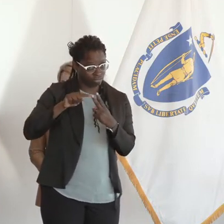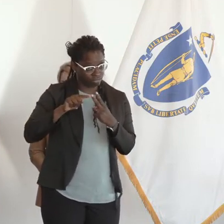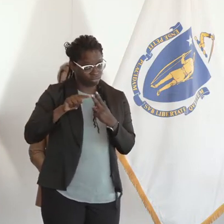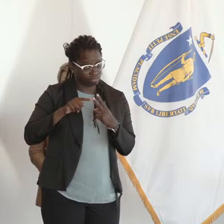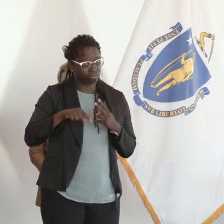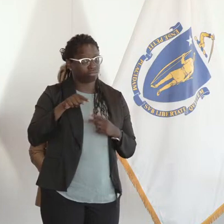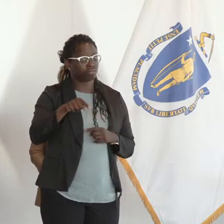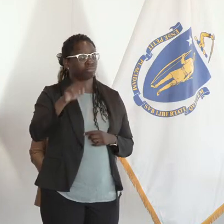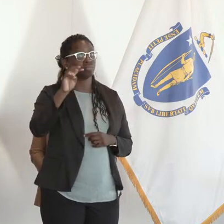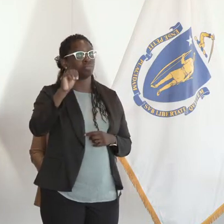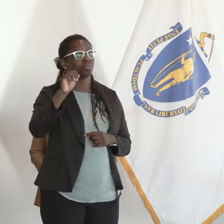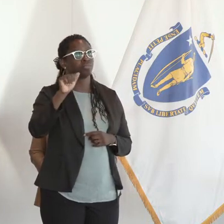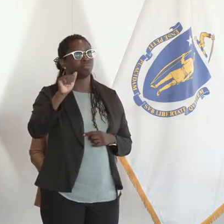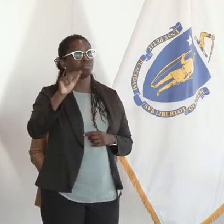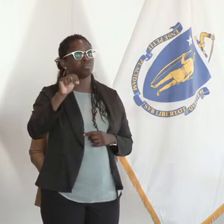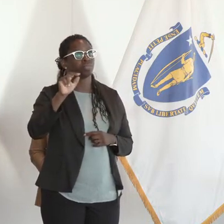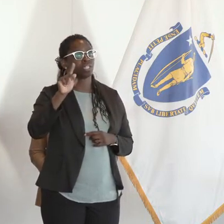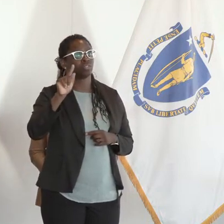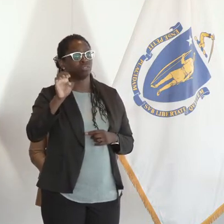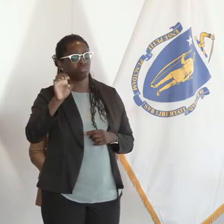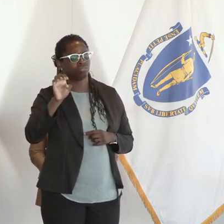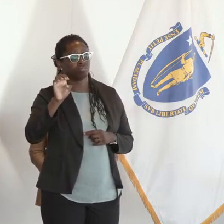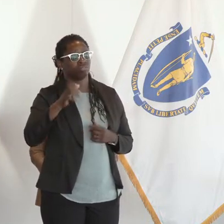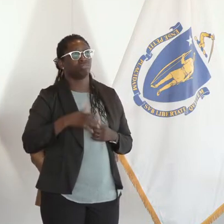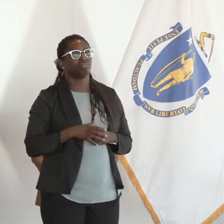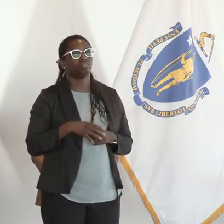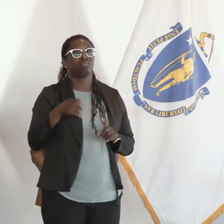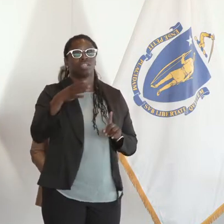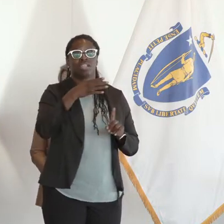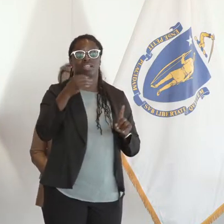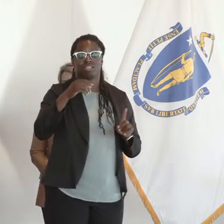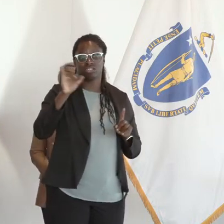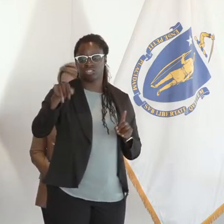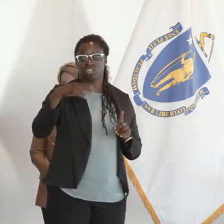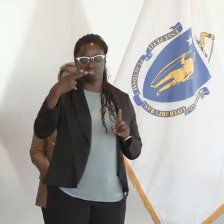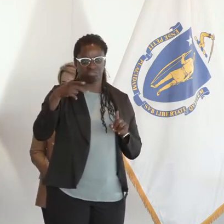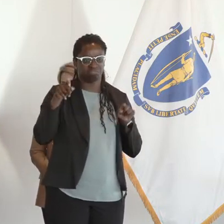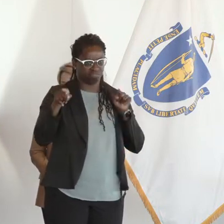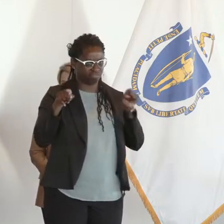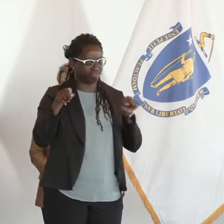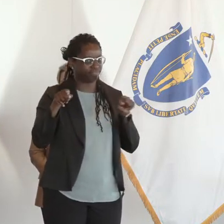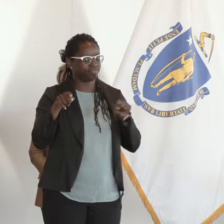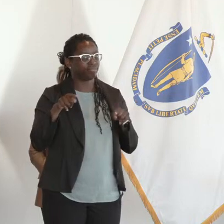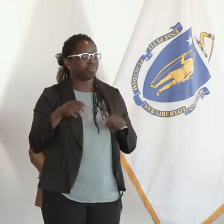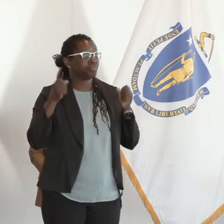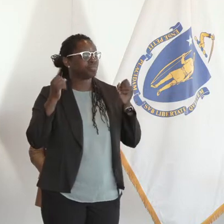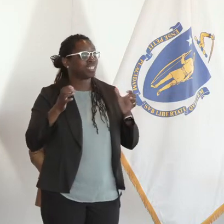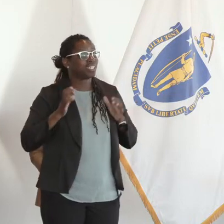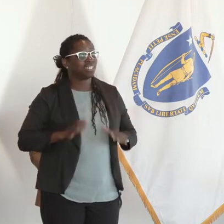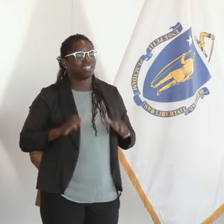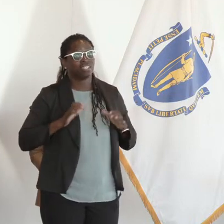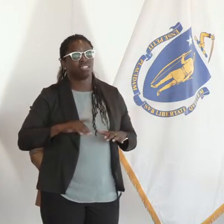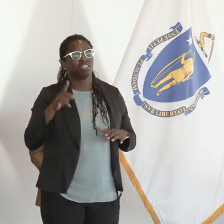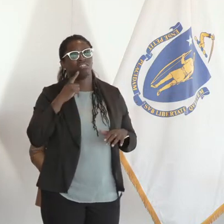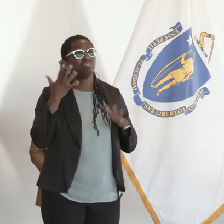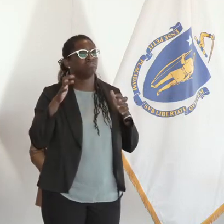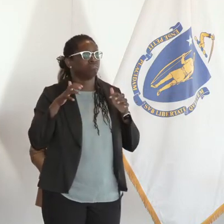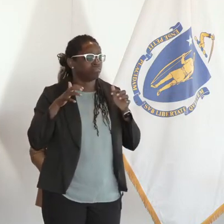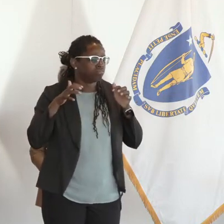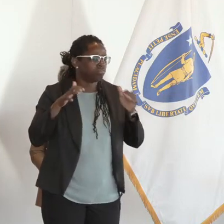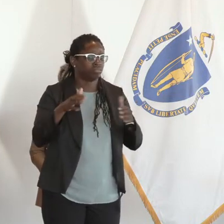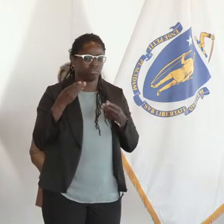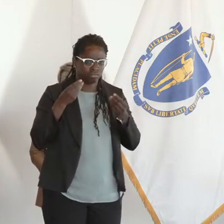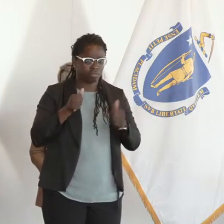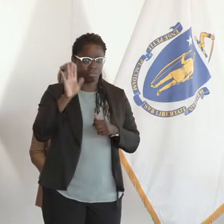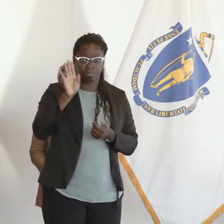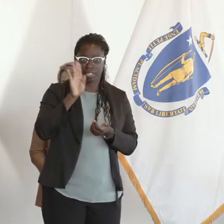of employees, hundreds of thousands of customers, and billions of dollars well invested in